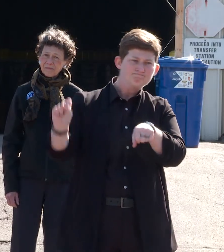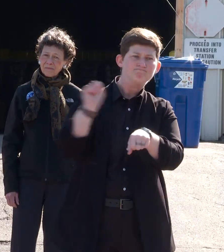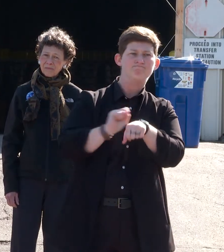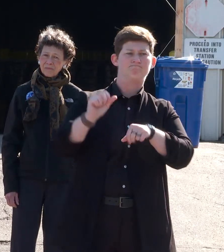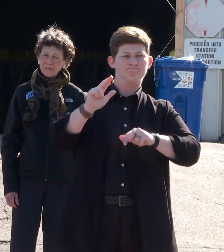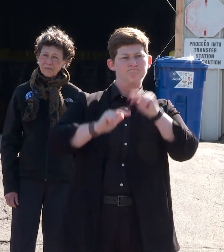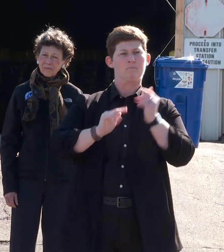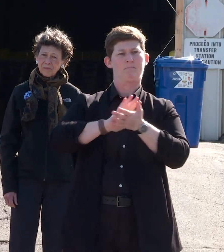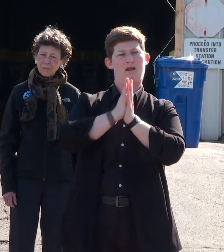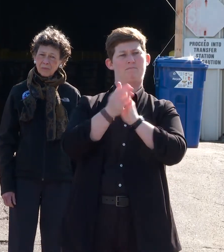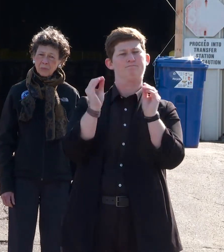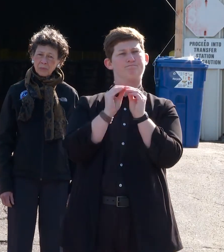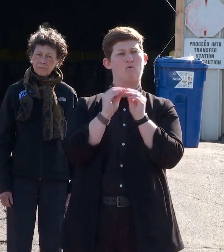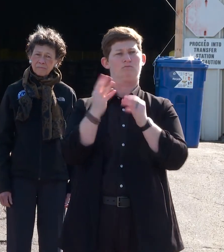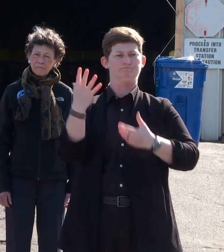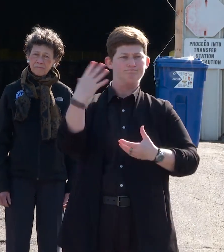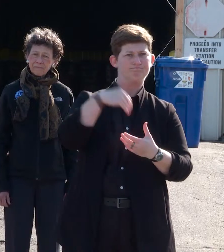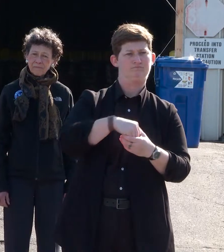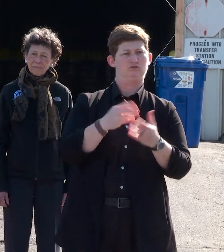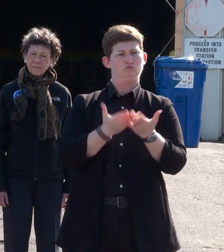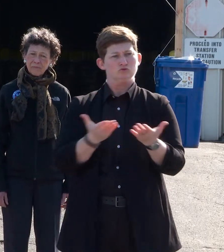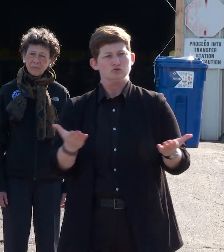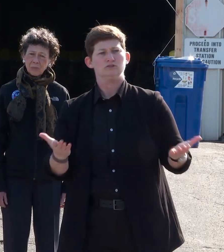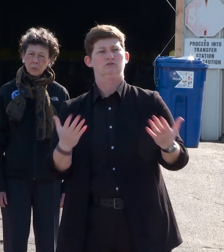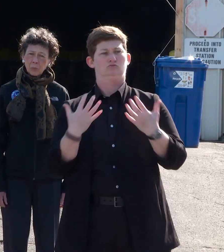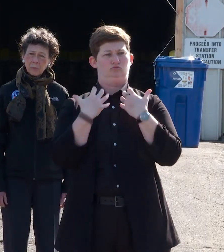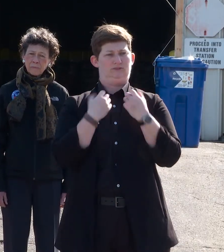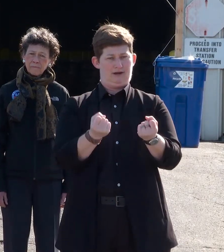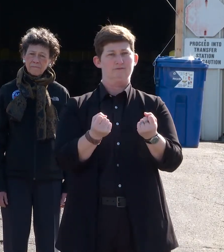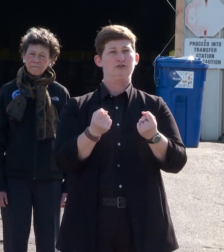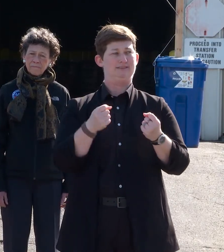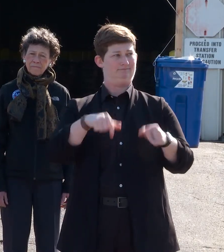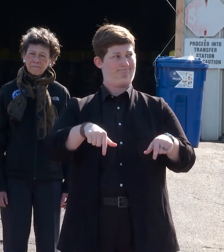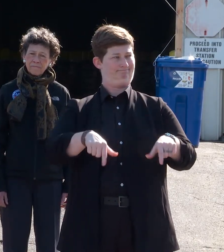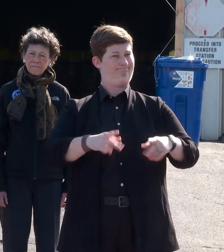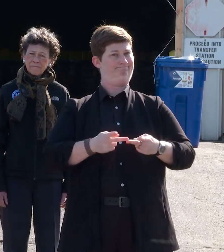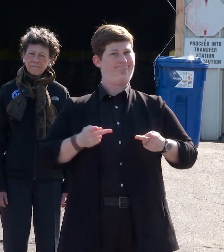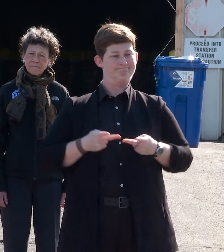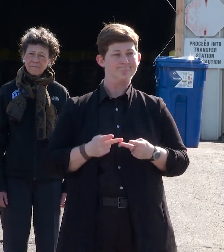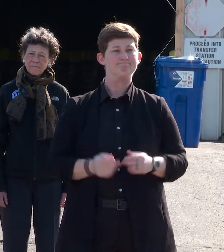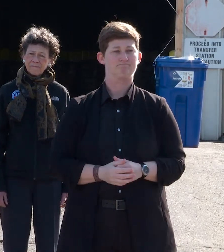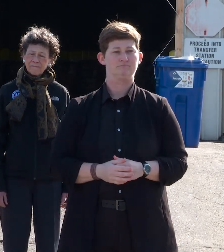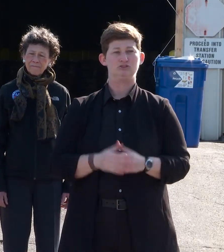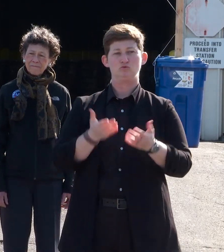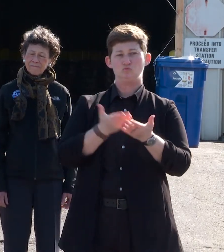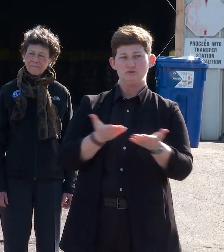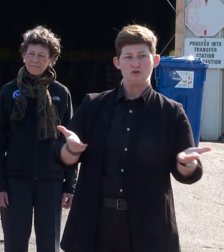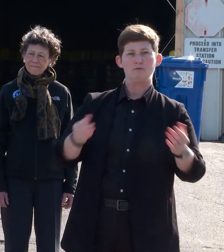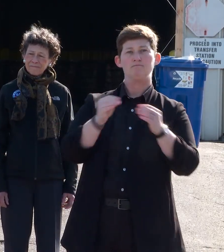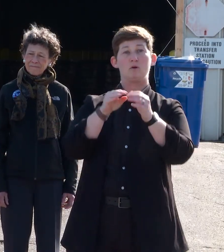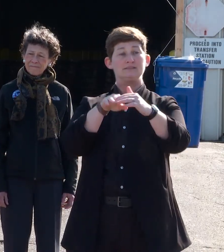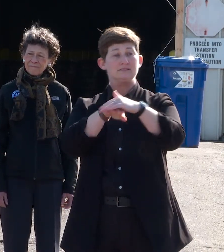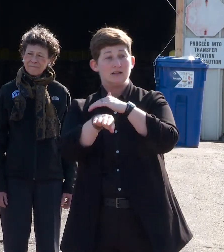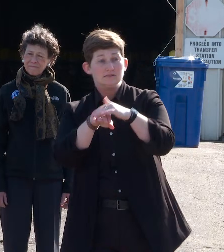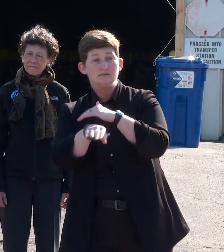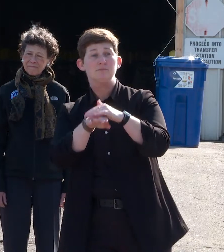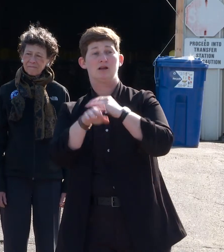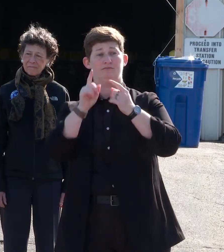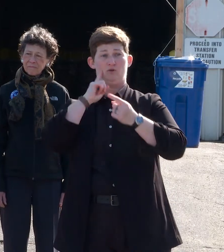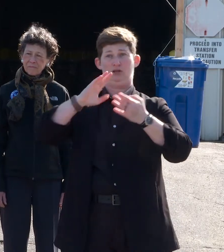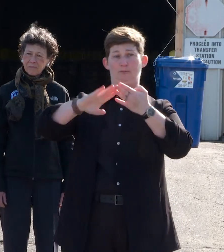self-haul resource recovery site, recycling and resources will become more accessible for the communities that it's intended to